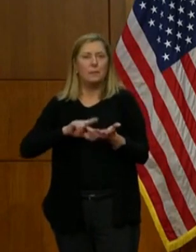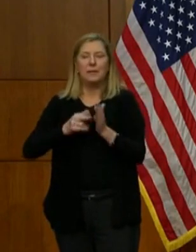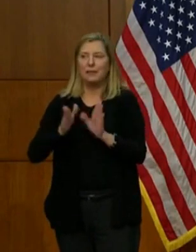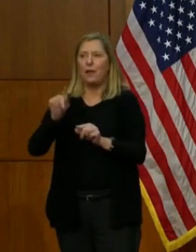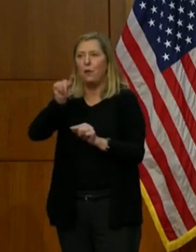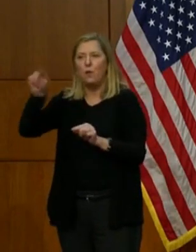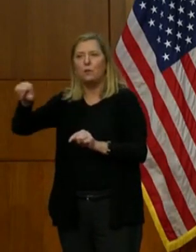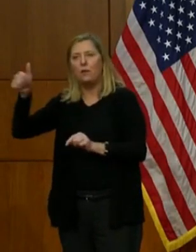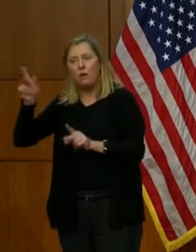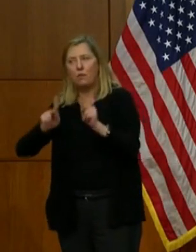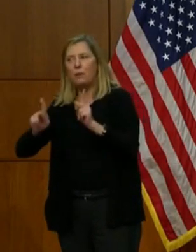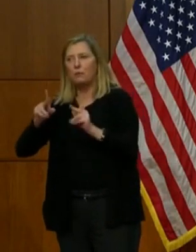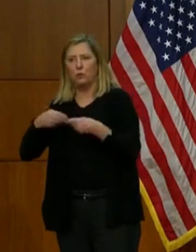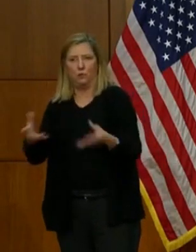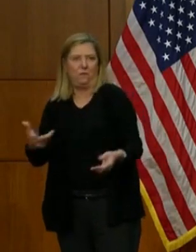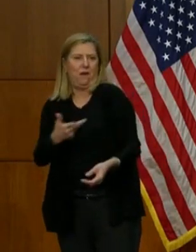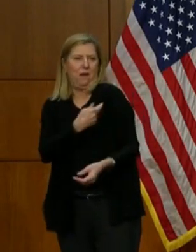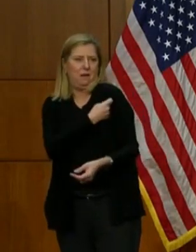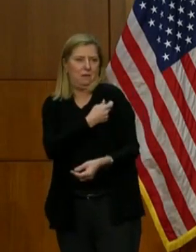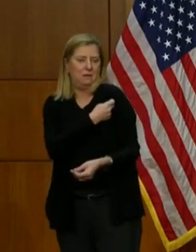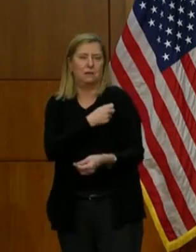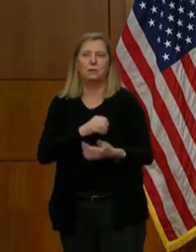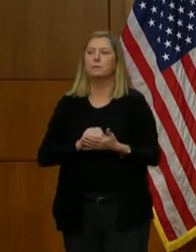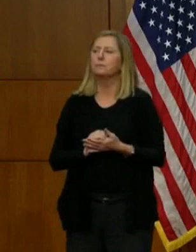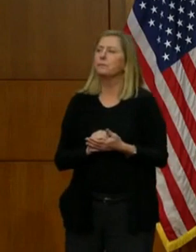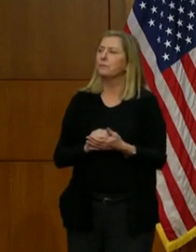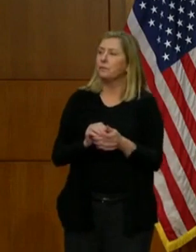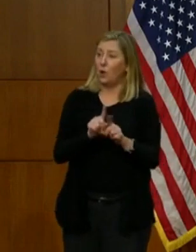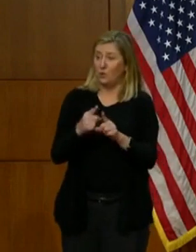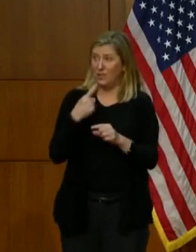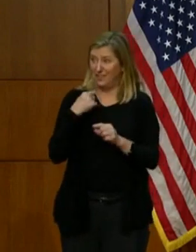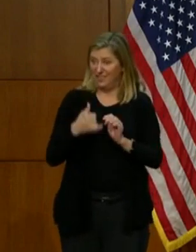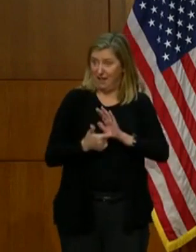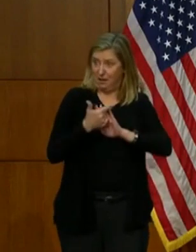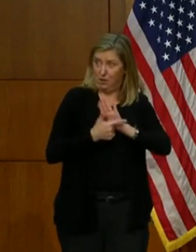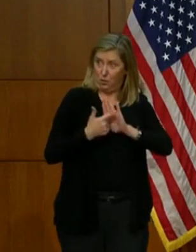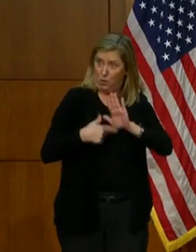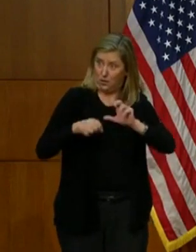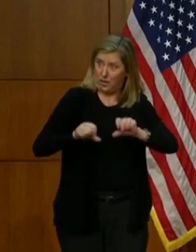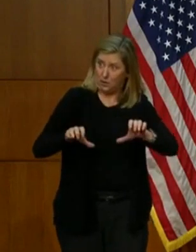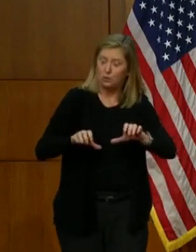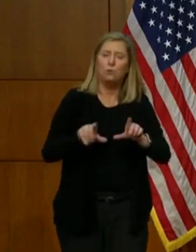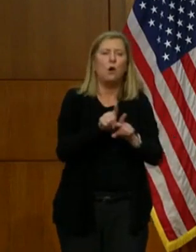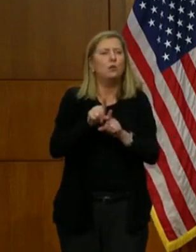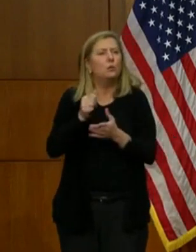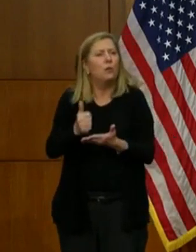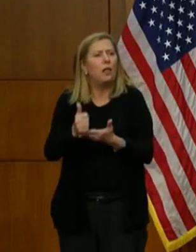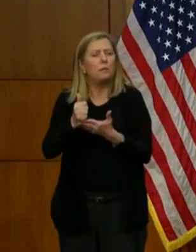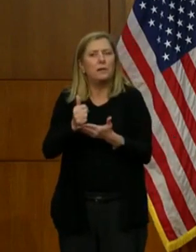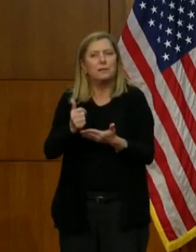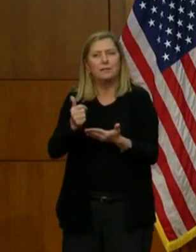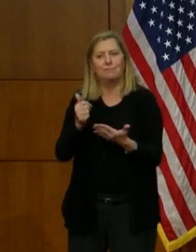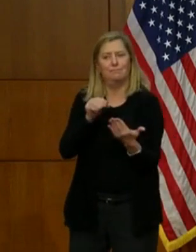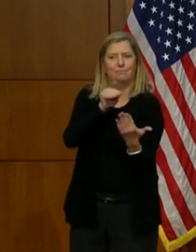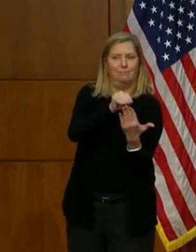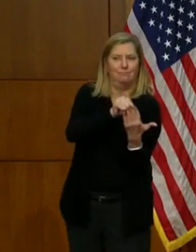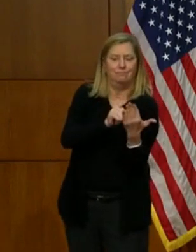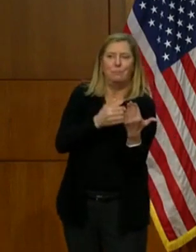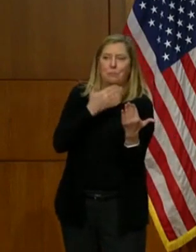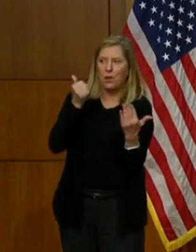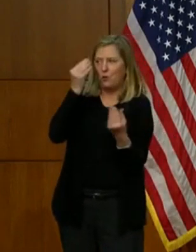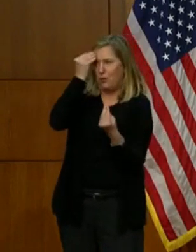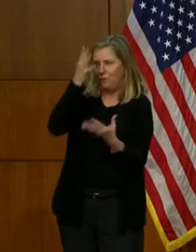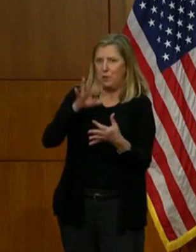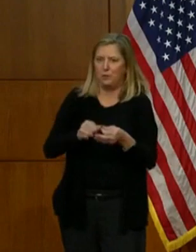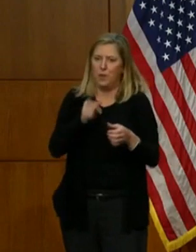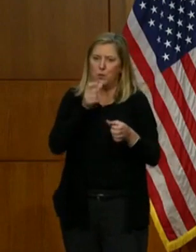that it will do, and I mentioned this earlier, that piece of legislation will do, is it will help us better collect data. And especially